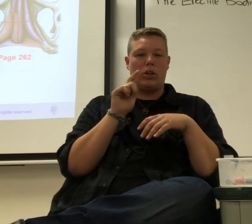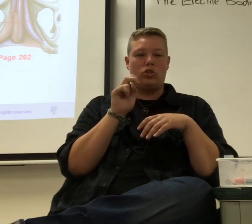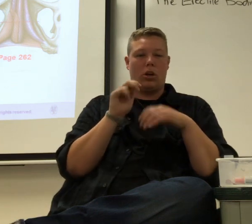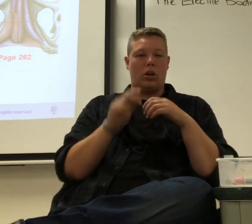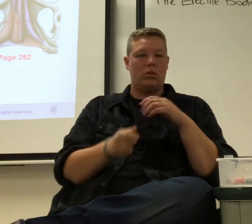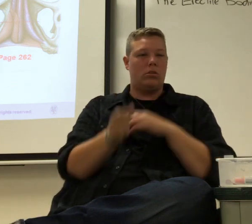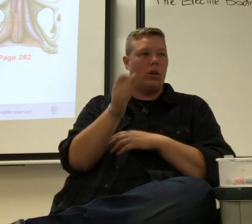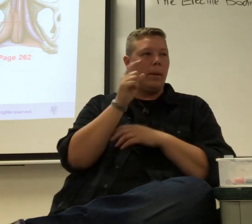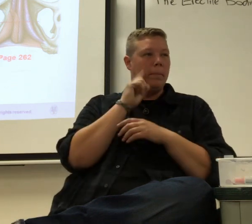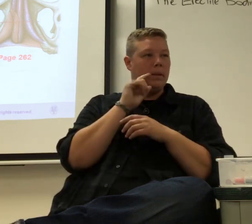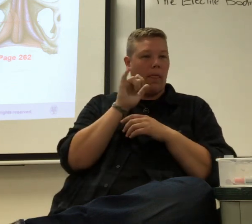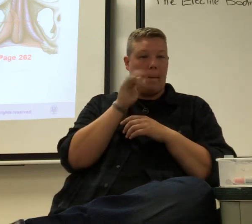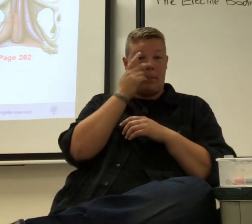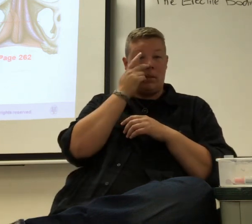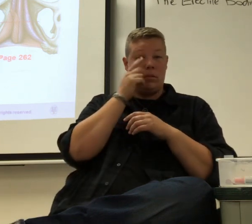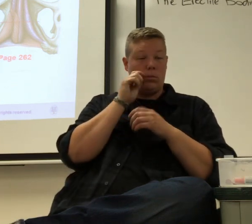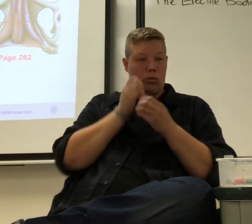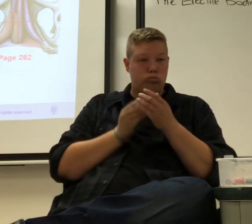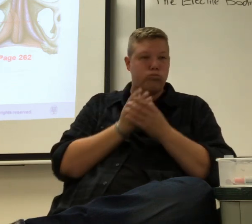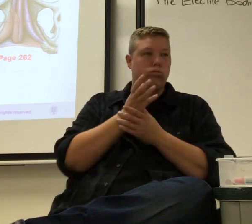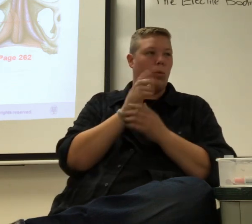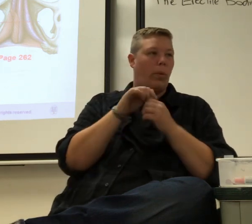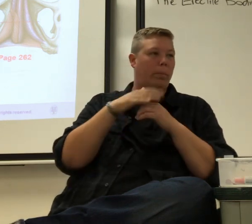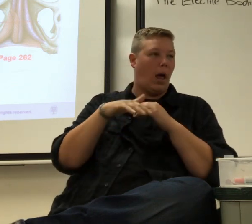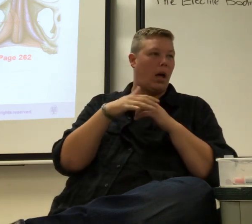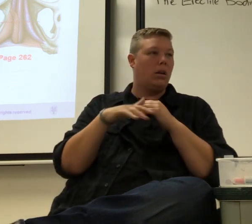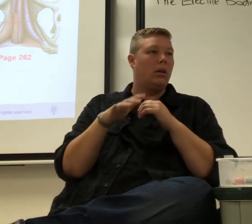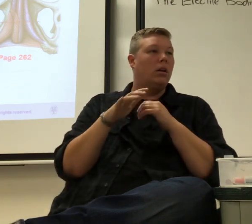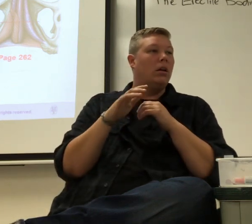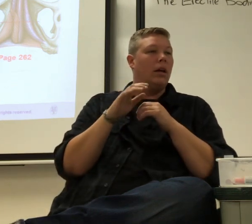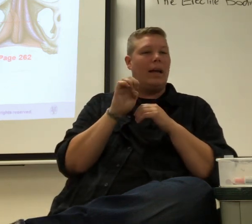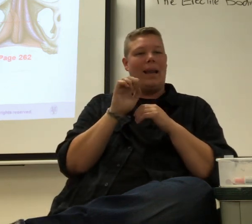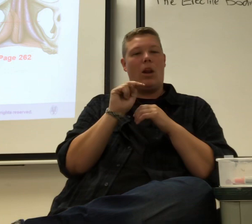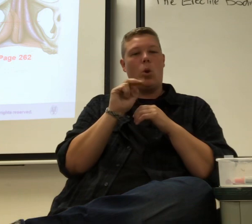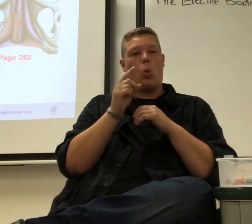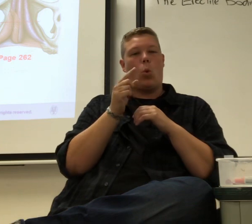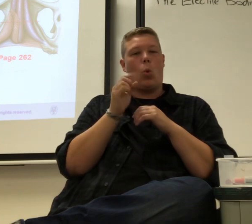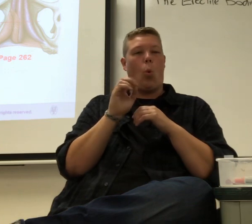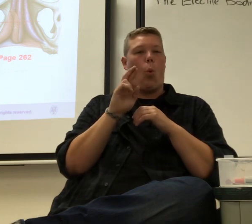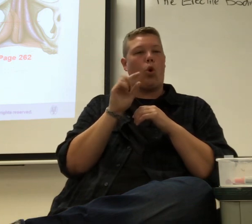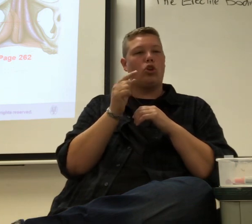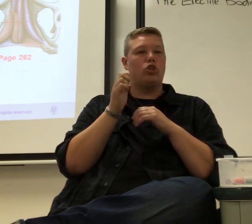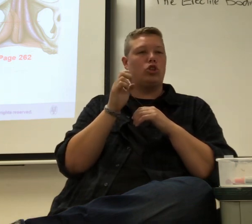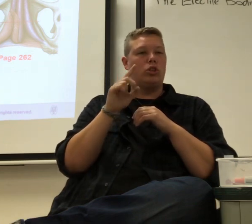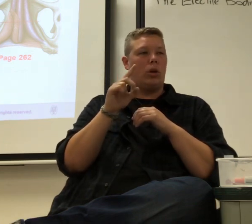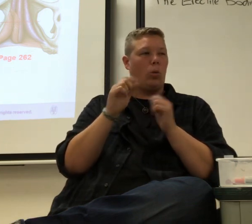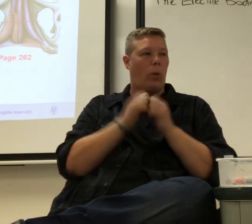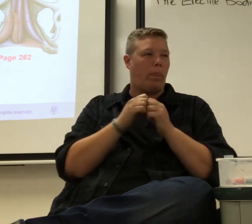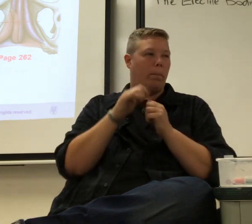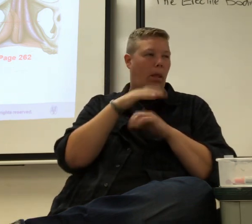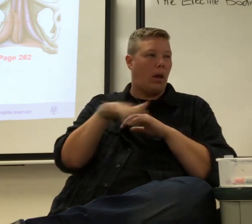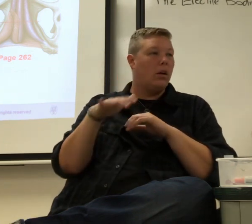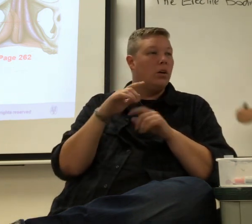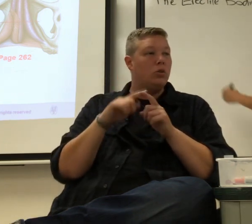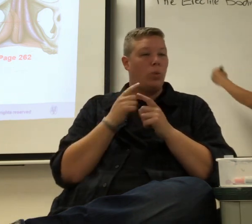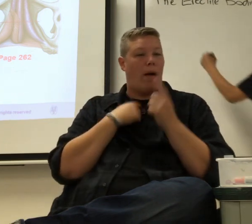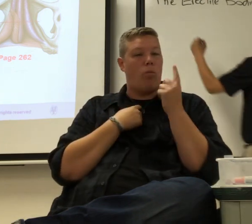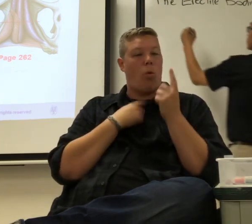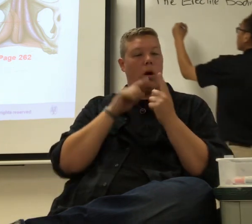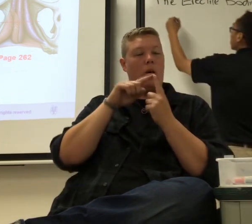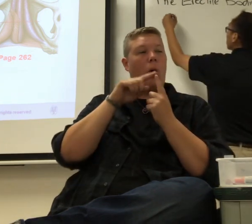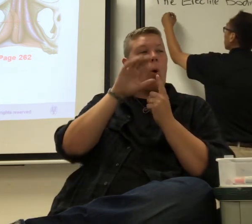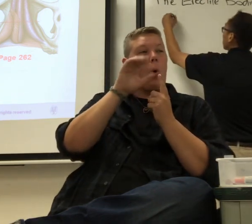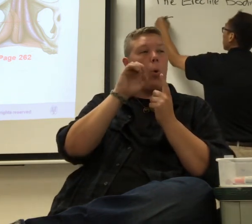becomes engorged with blood, and these are the bodies that soak up the blood. So what you have is one, corpus